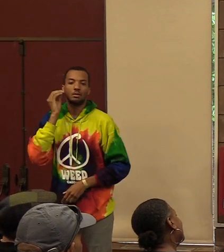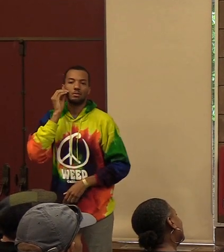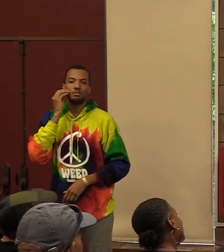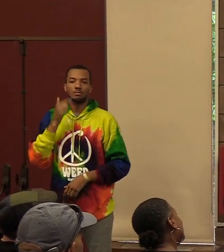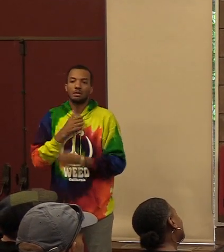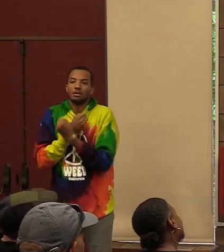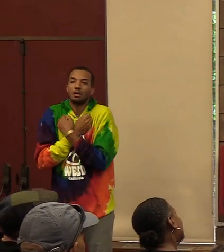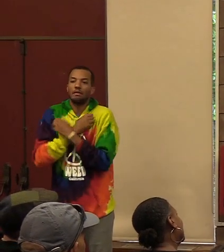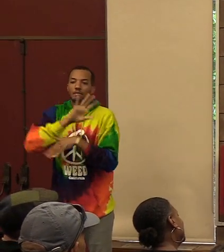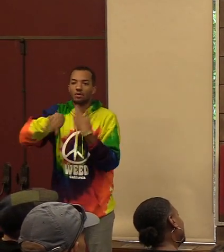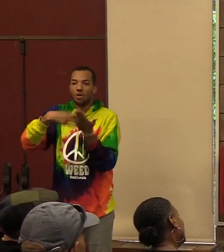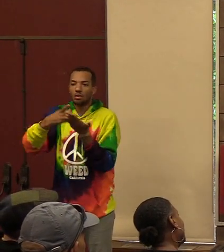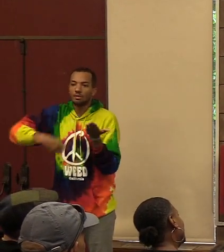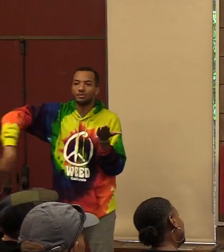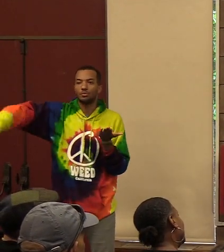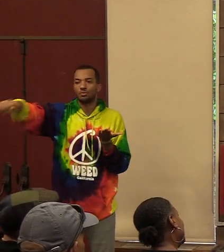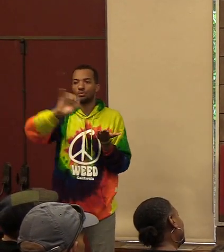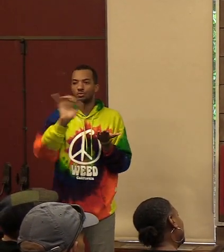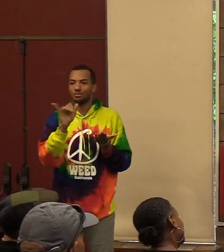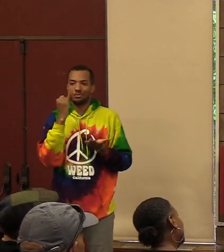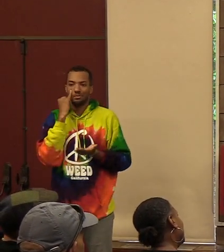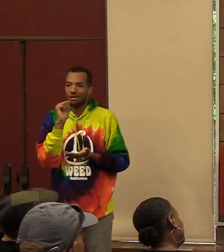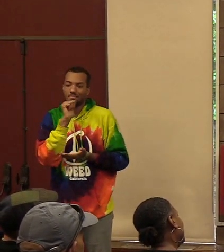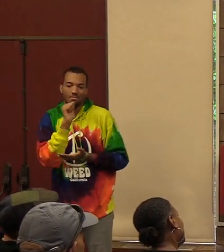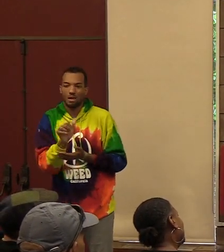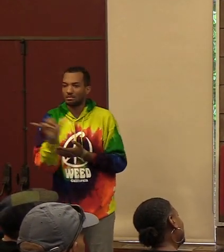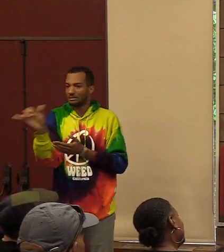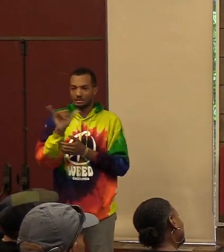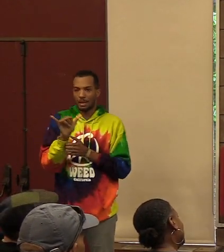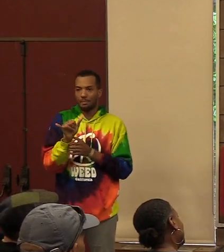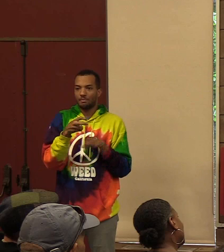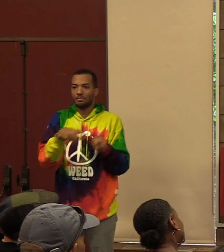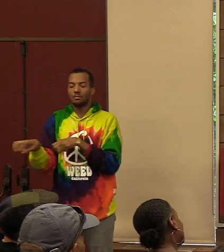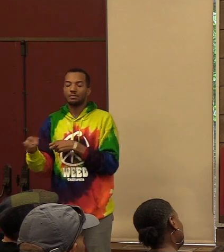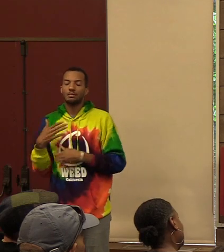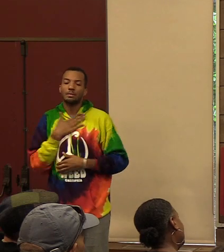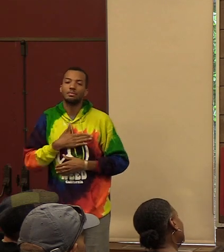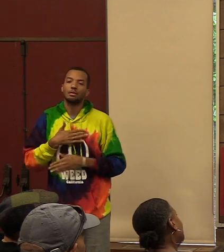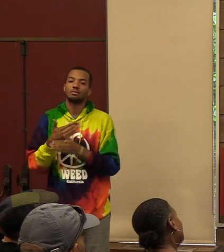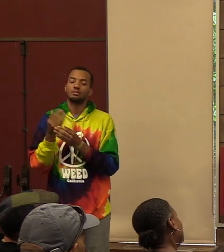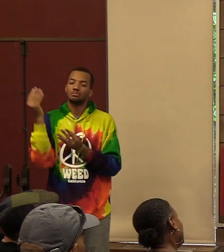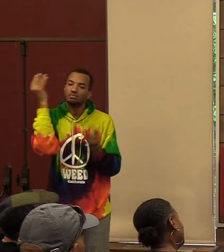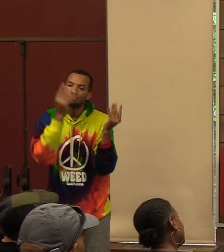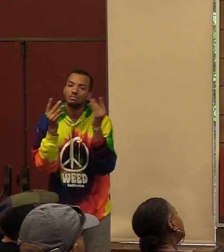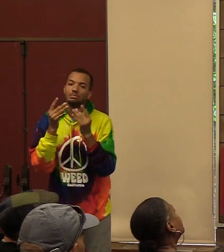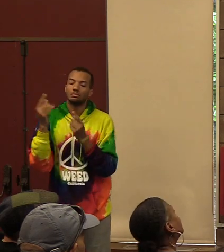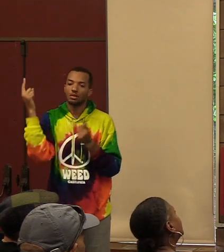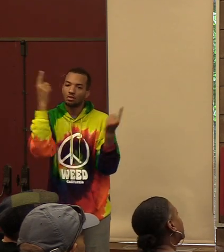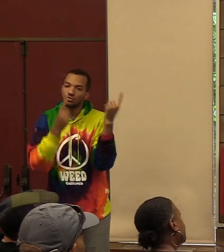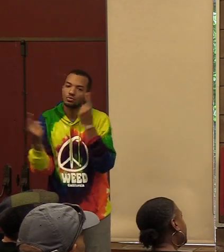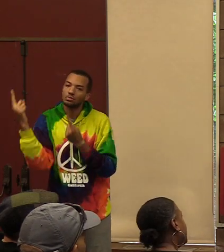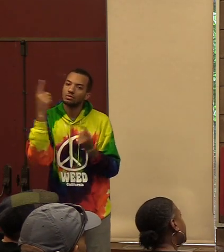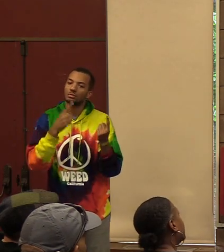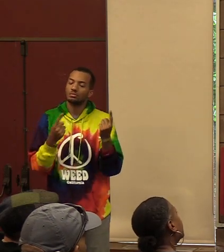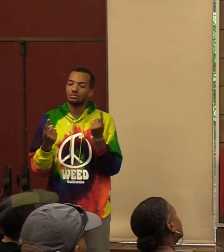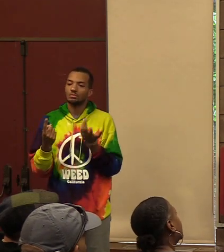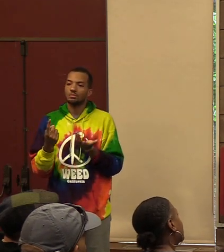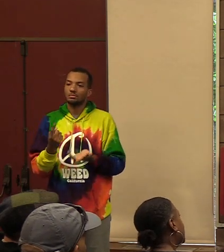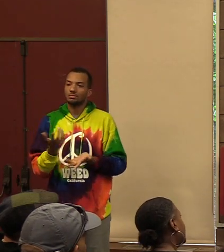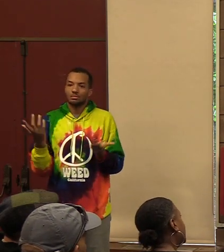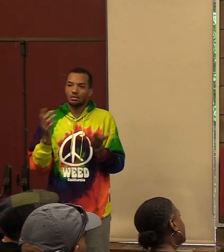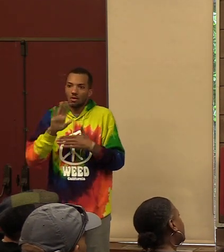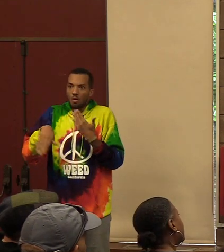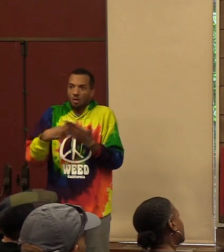of you, if you're not on that page, think about it. Think about this is all we got,